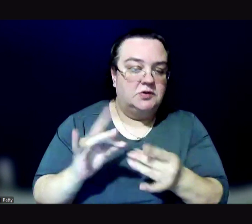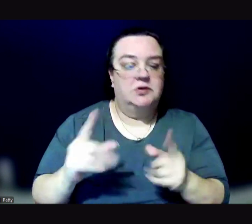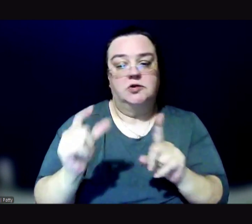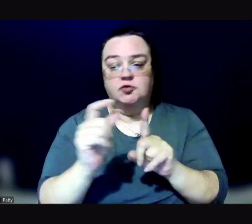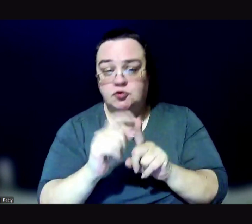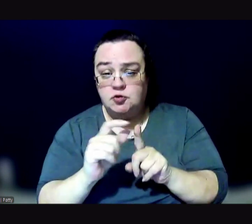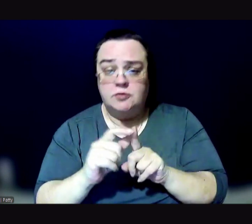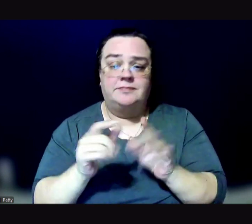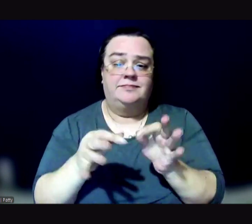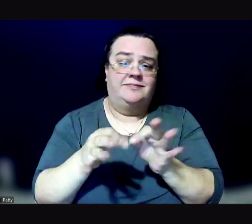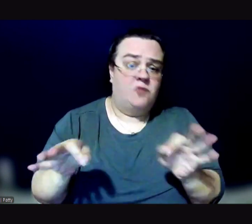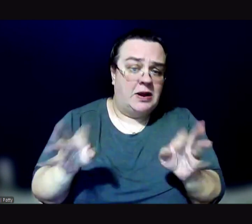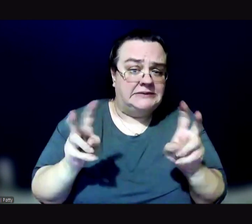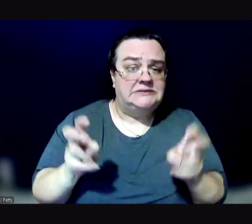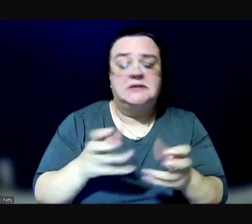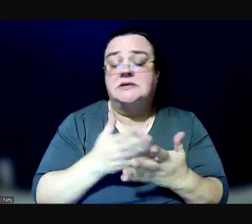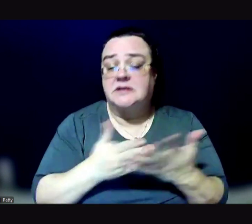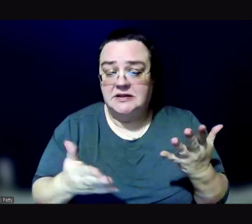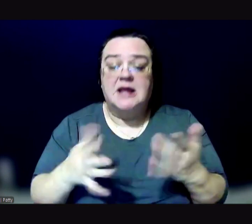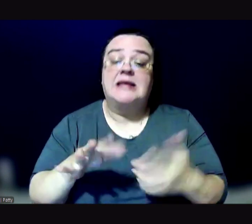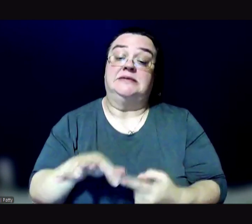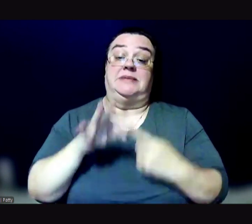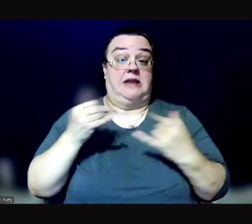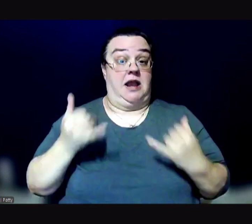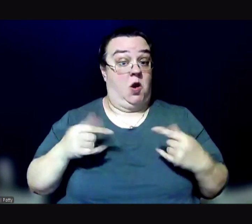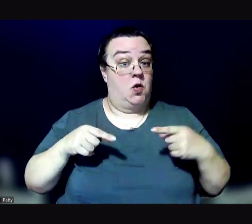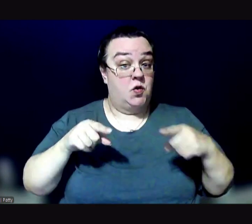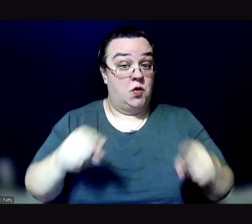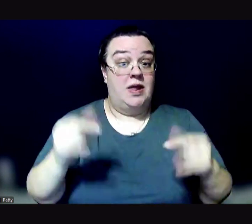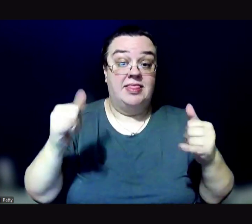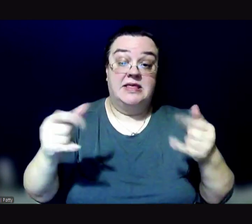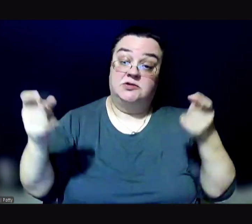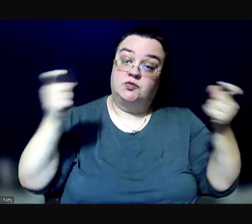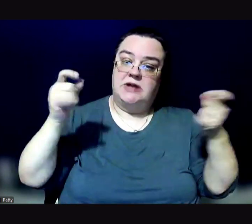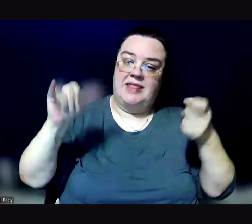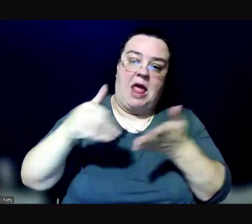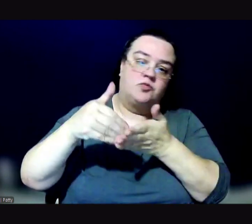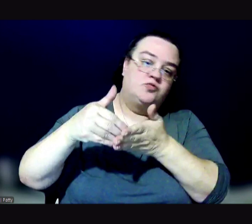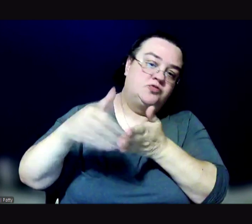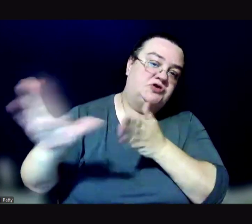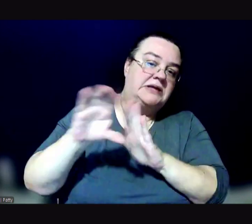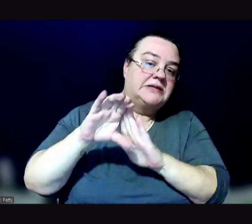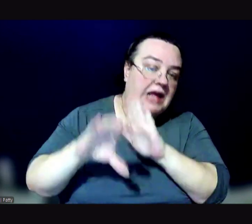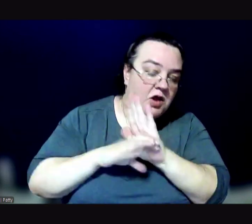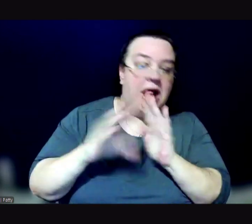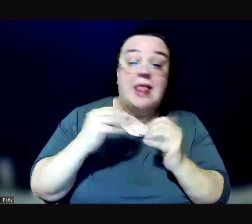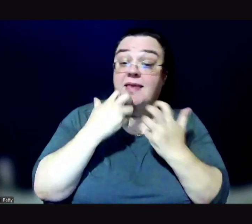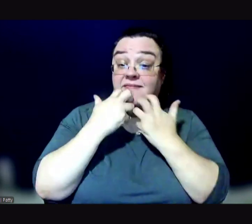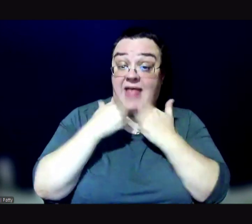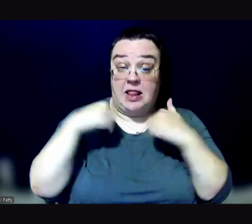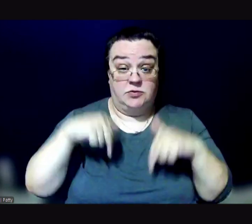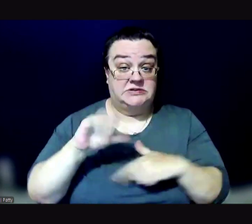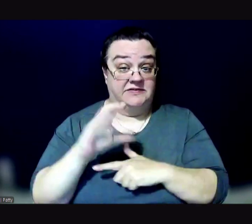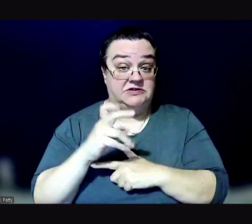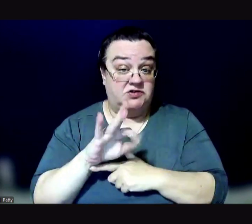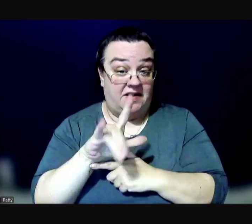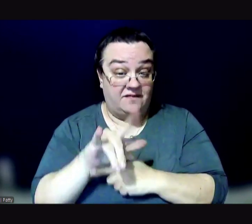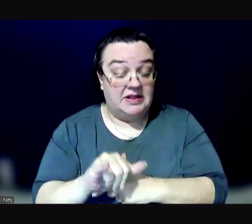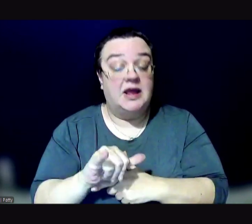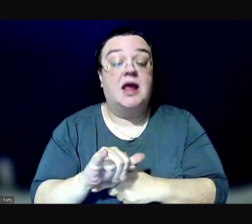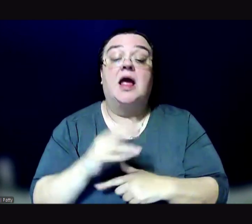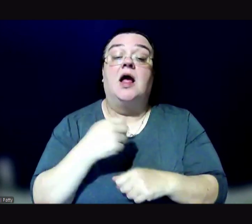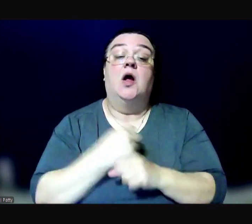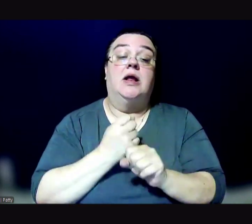words, especially now during this regime that rejects the Constitution and the values of Cheverly, and holds itself